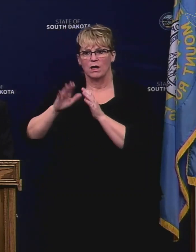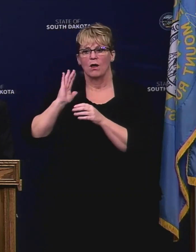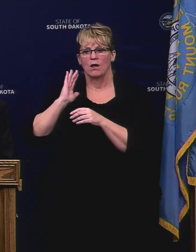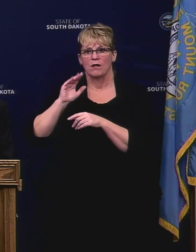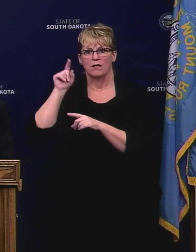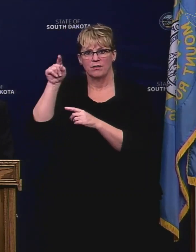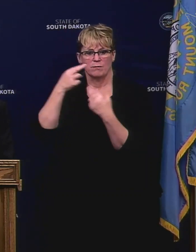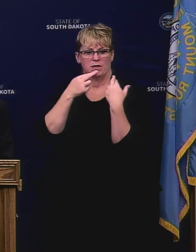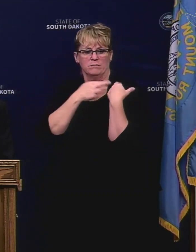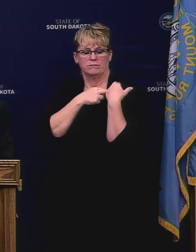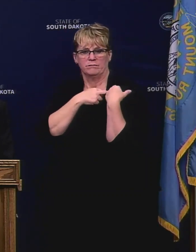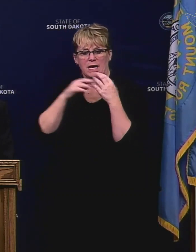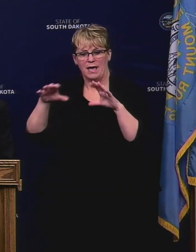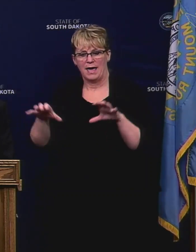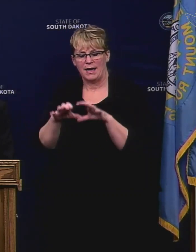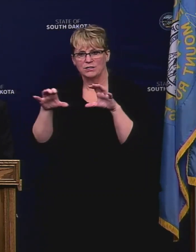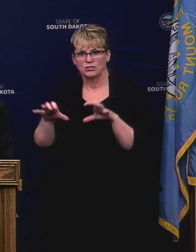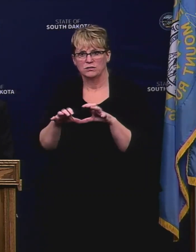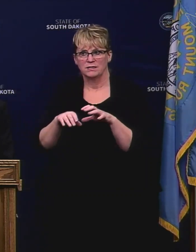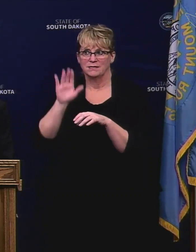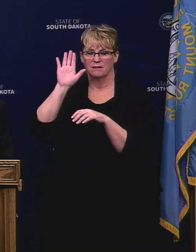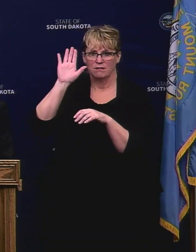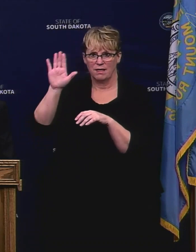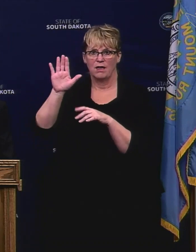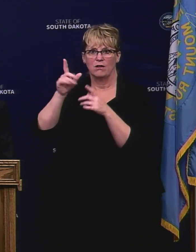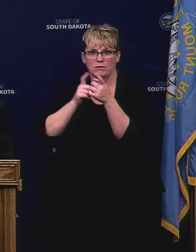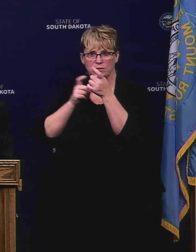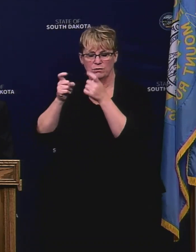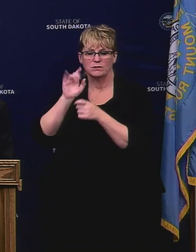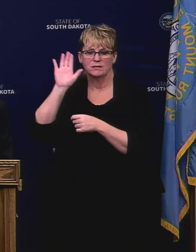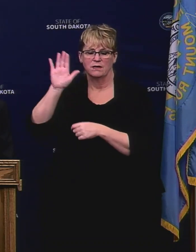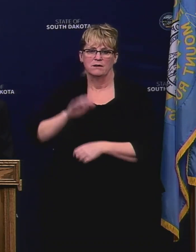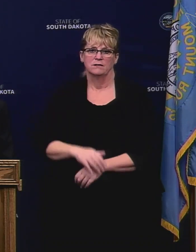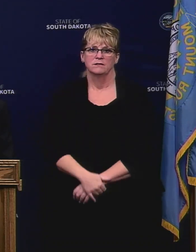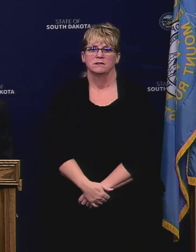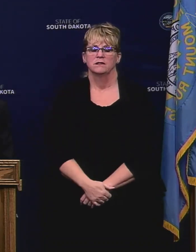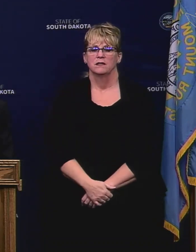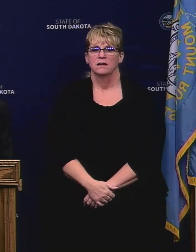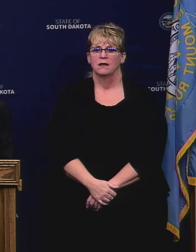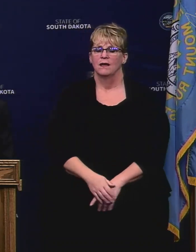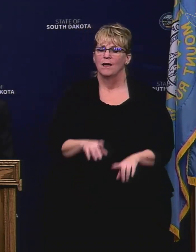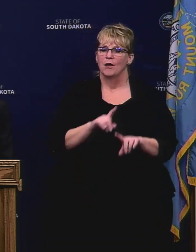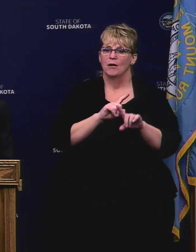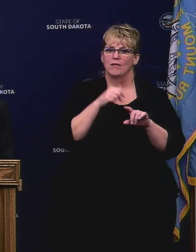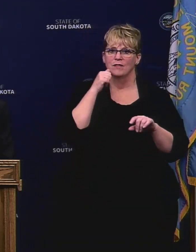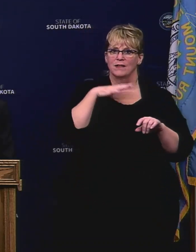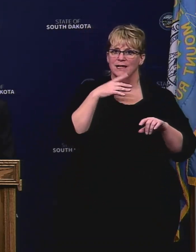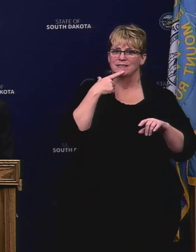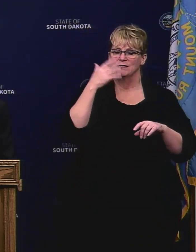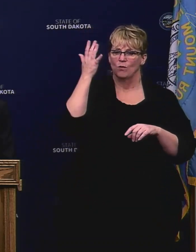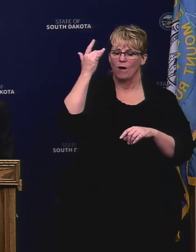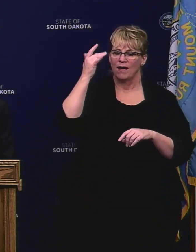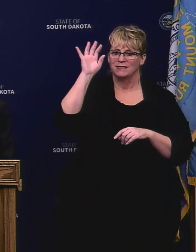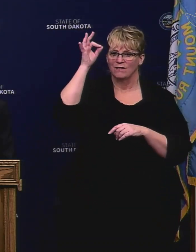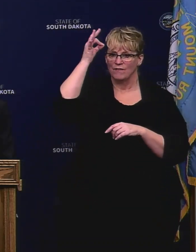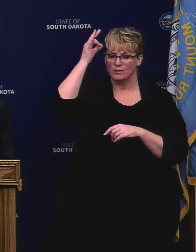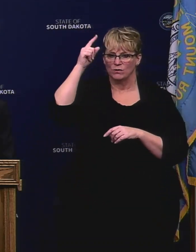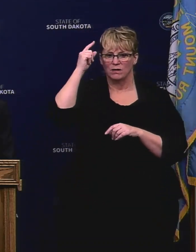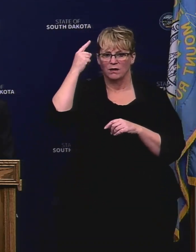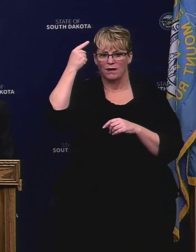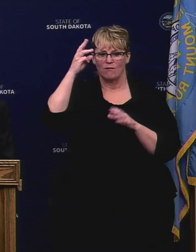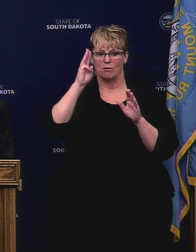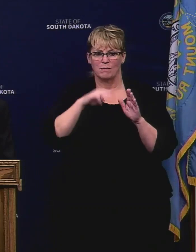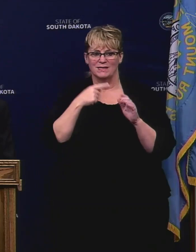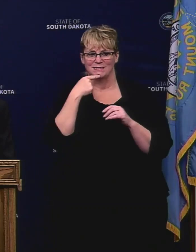the ones that actually take action as it is their jurisdiction. But why is the federal government even telling